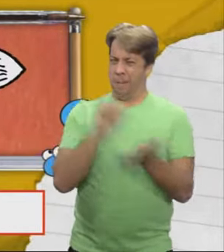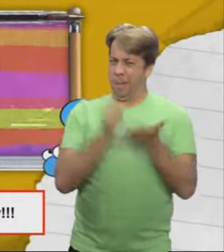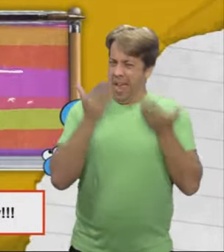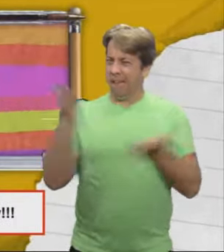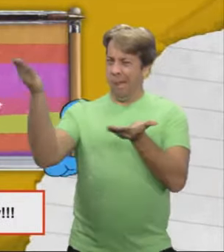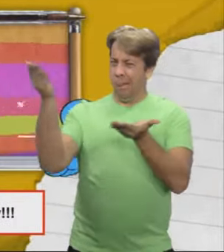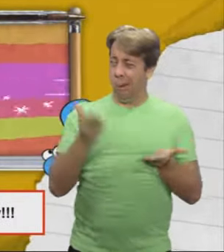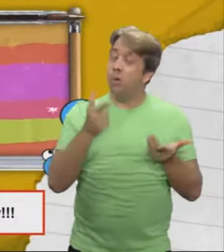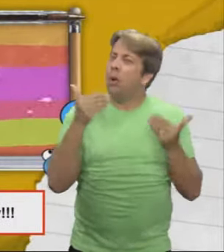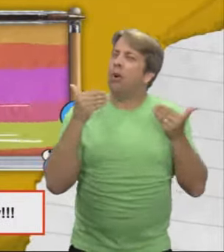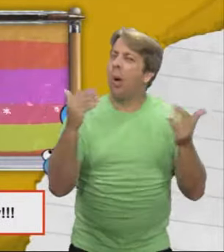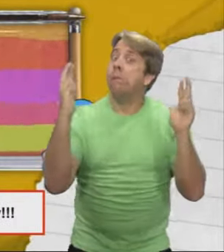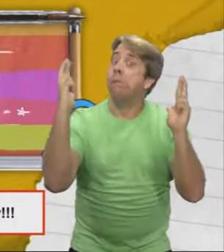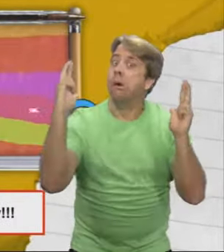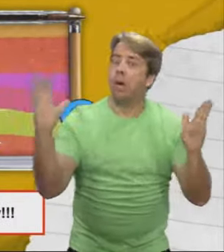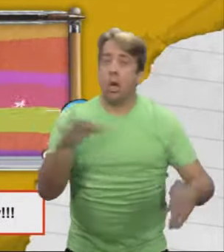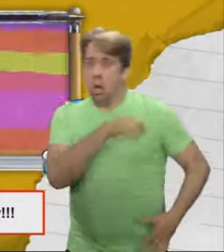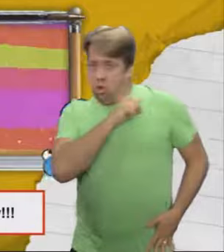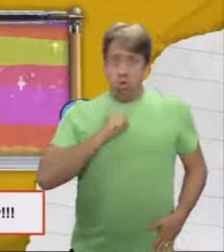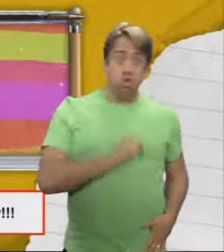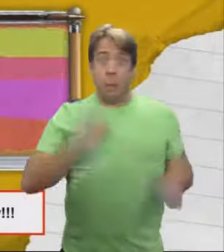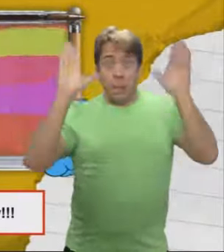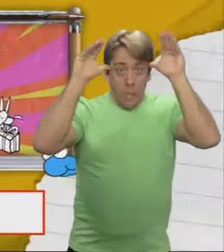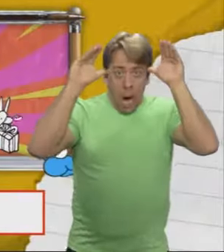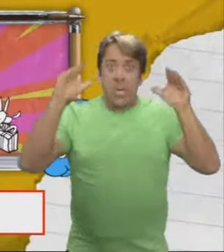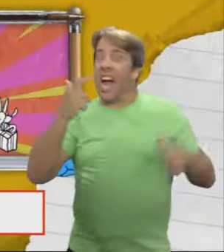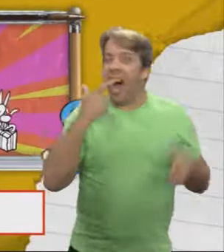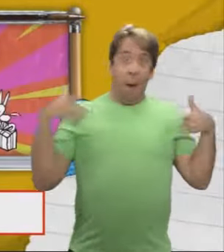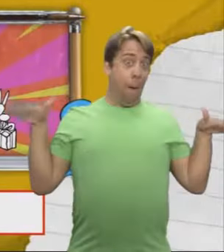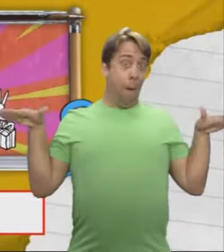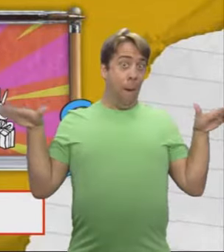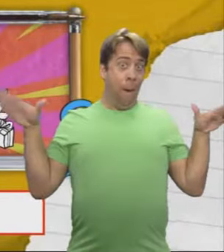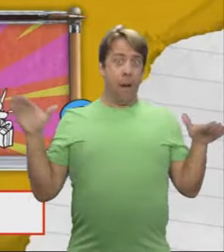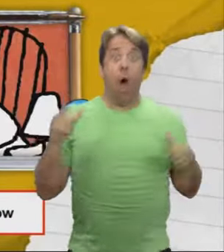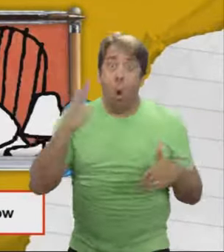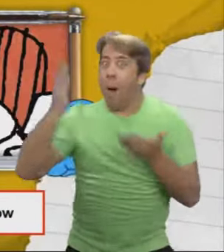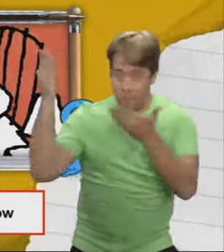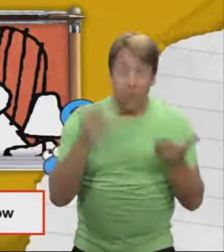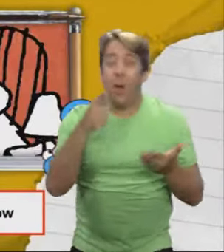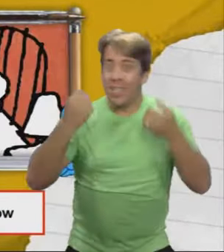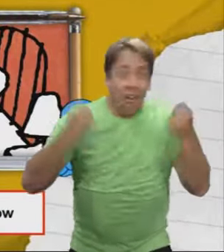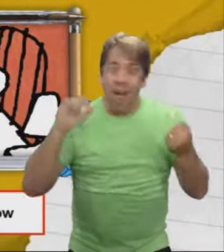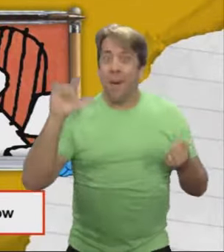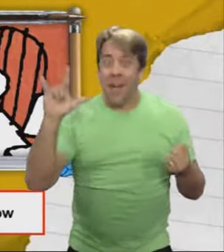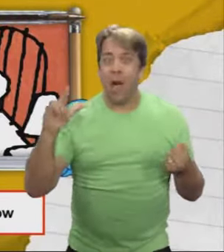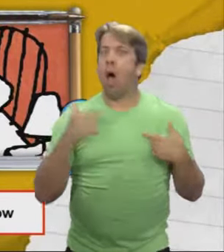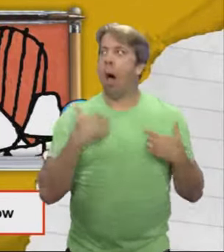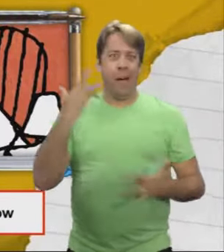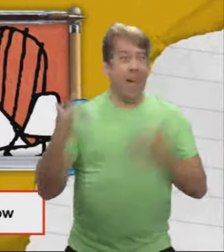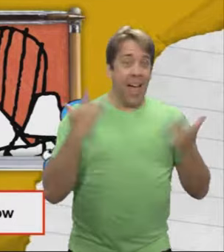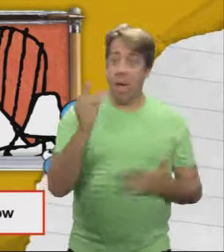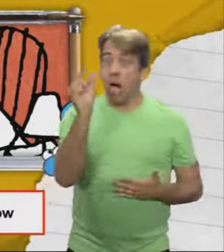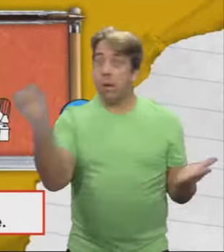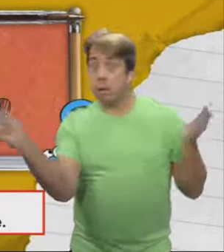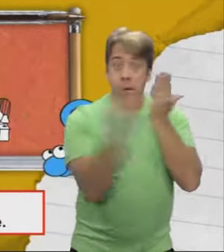try the... Super Mega Donkey Tooth Fairy! He brings toys! So I put the tooth under my